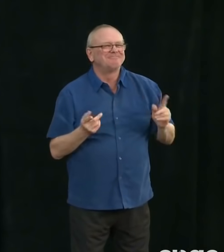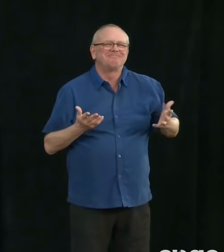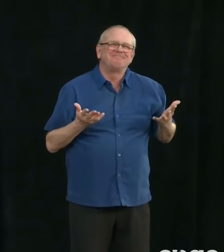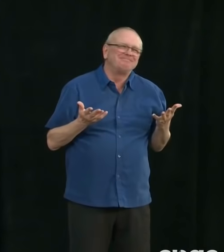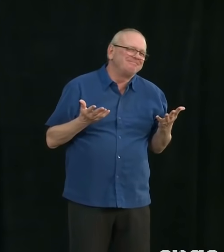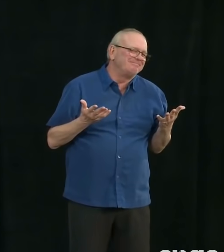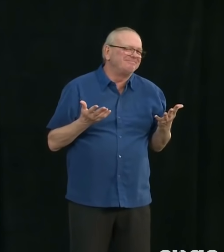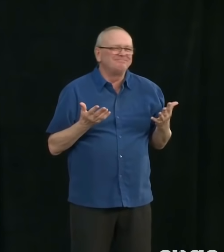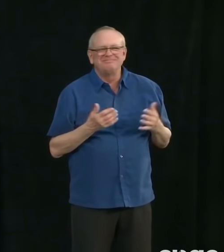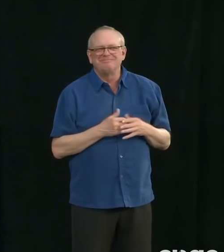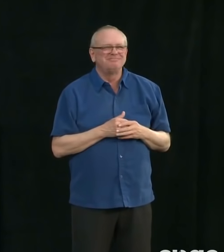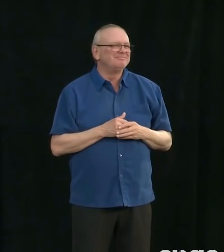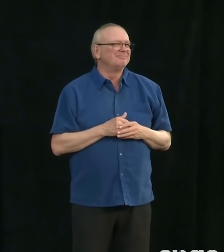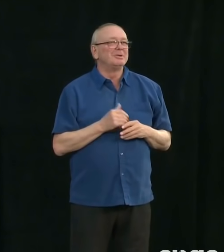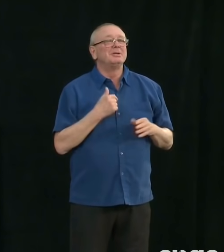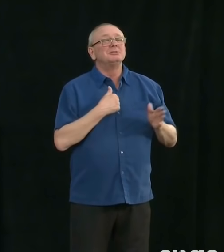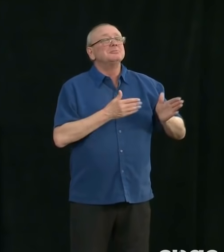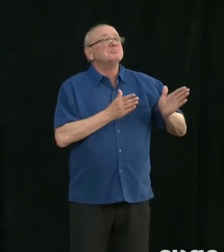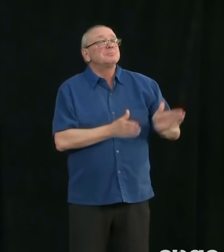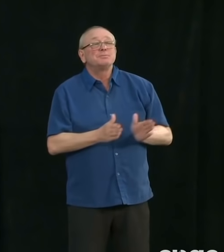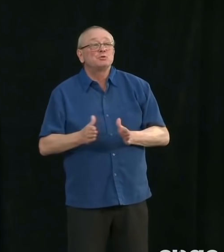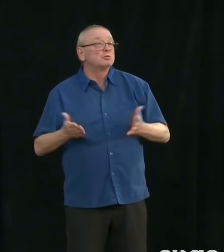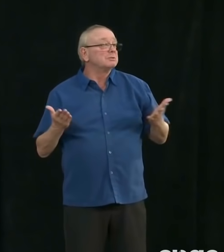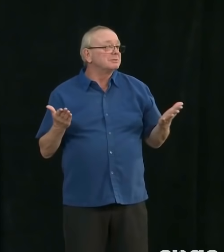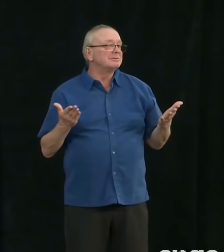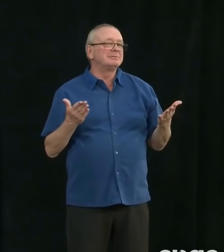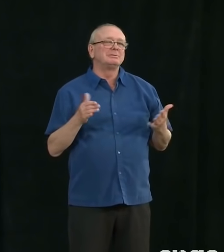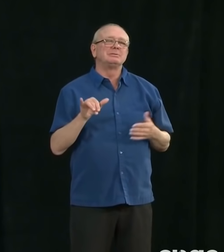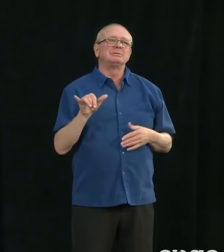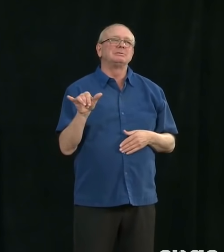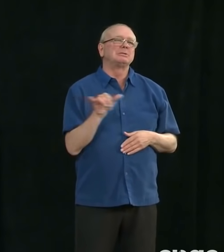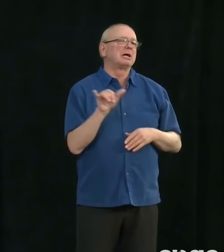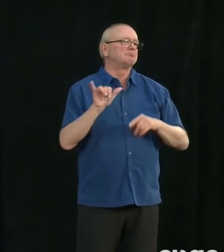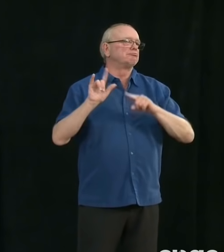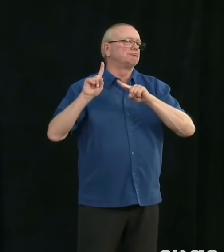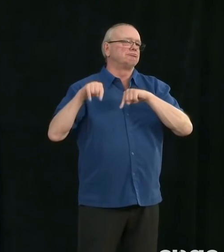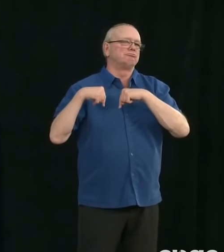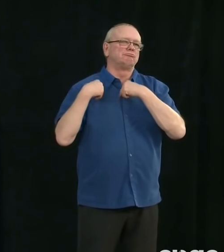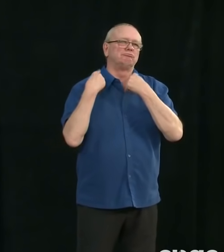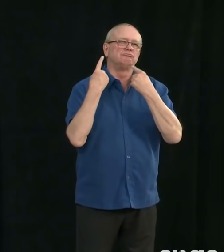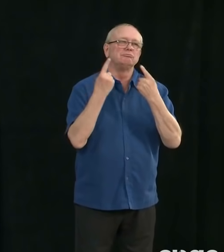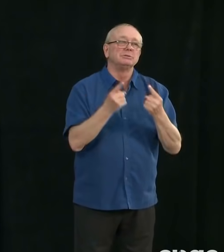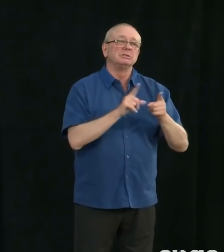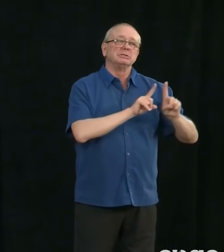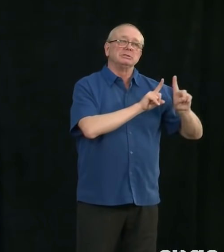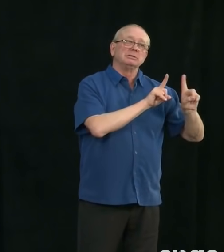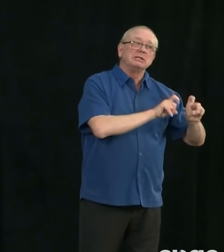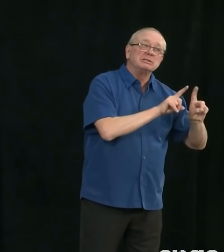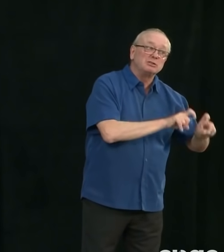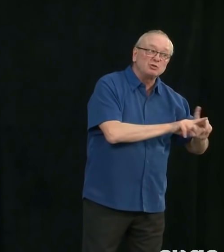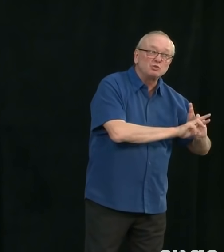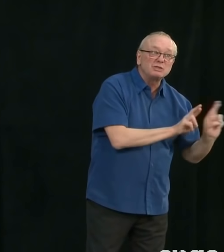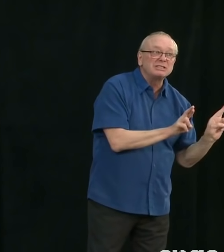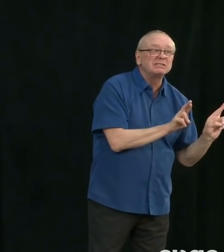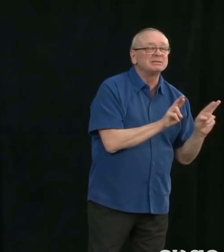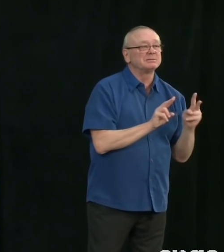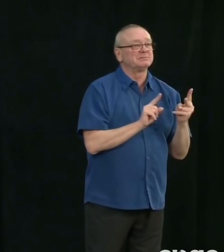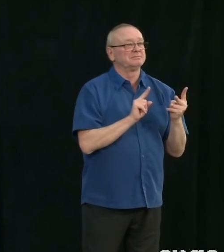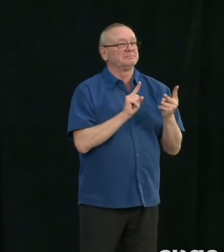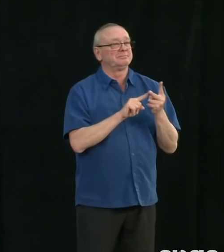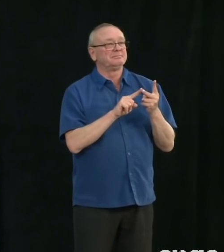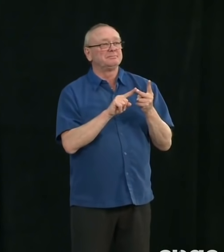ready is exactly what we've been doing all along, making sure we have robust testing capacity, making sure that we have good contact